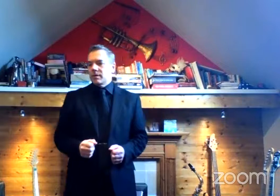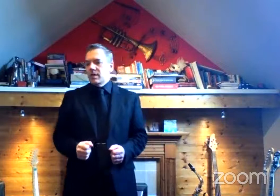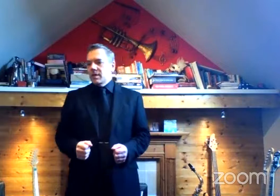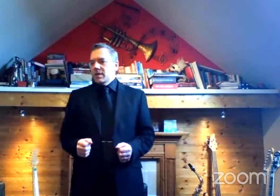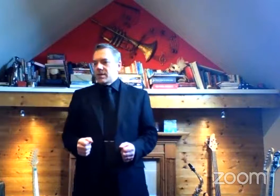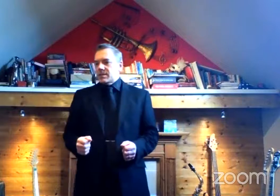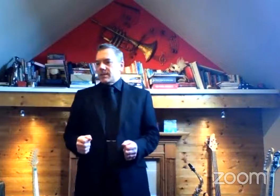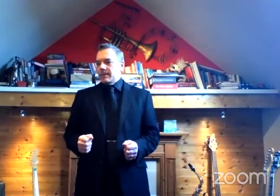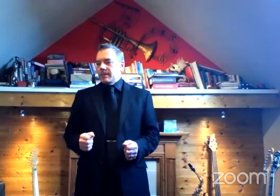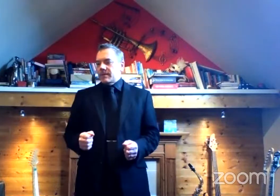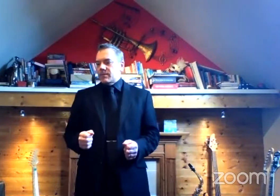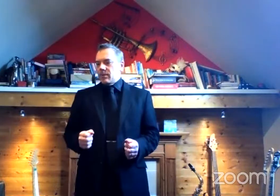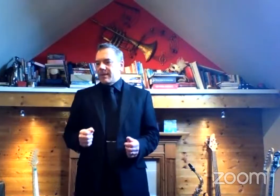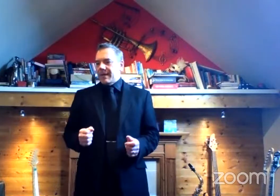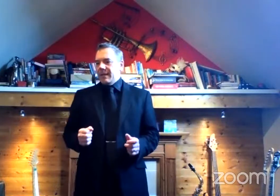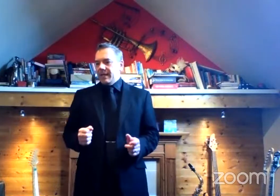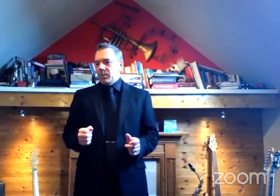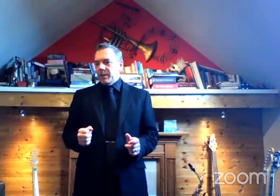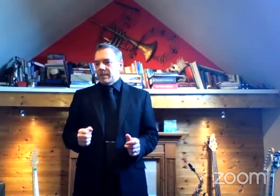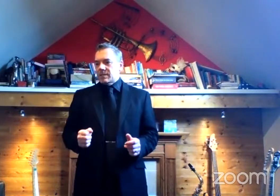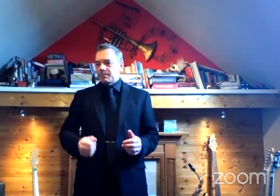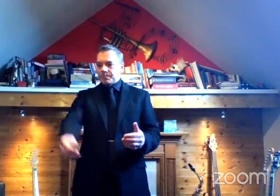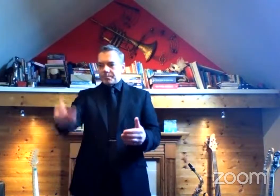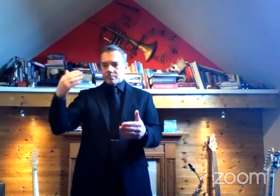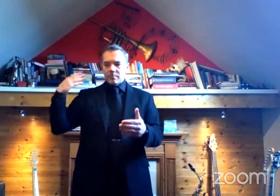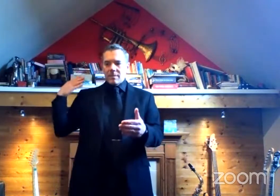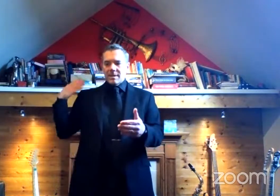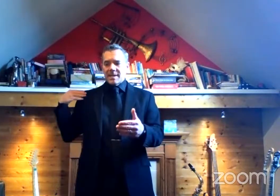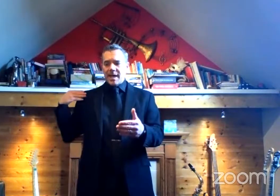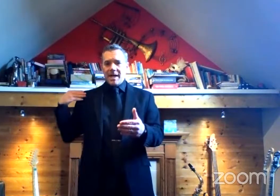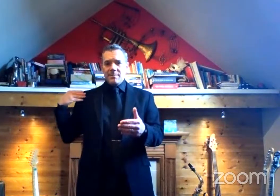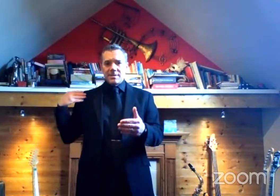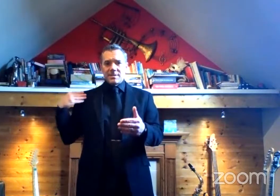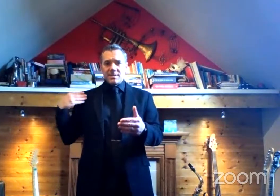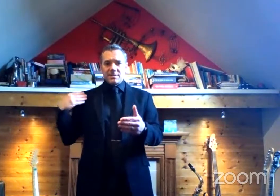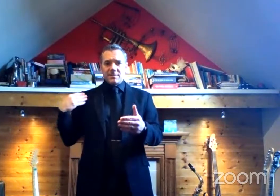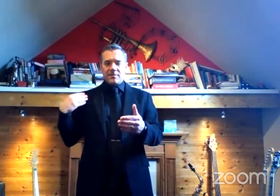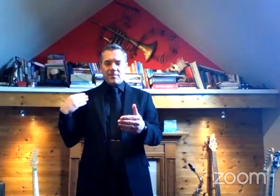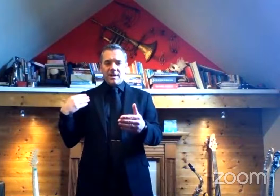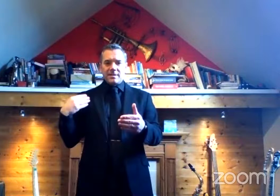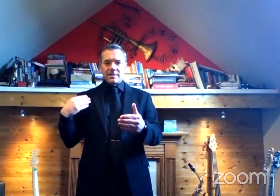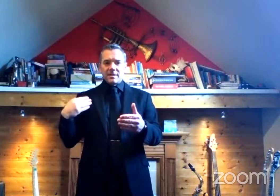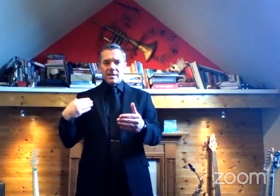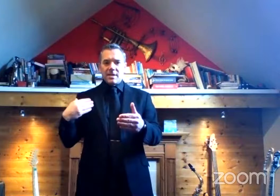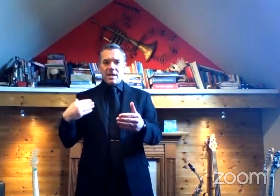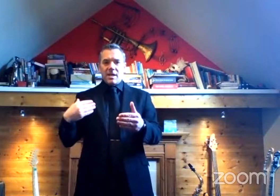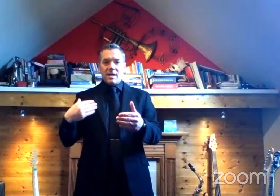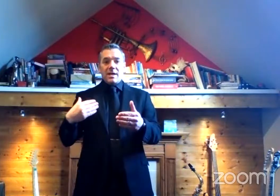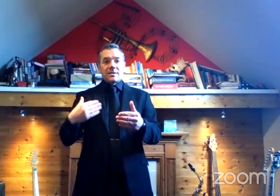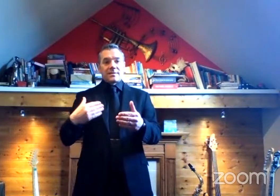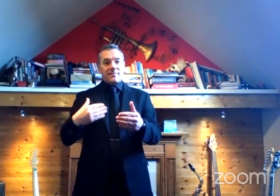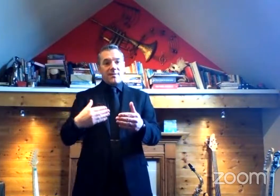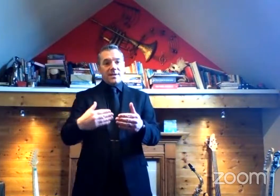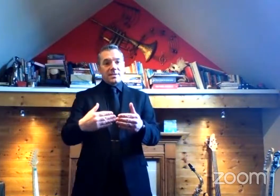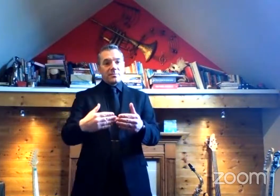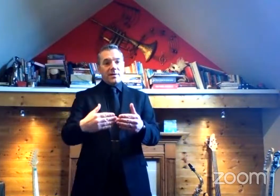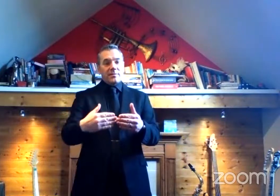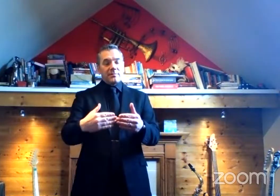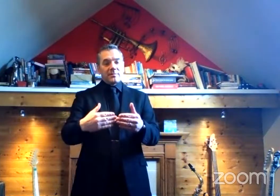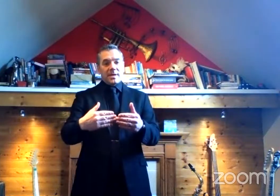word. So let's rewind that little bit. Time is not a friend, as friends we're out of